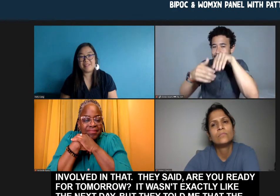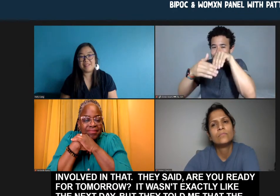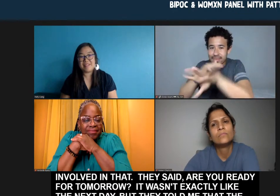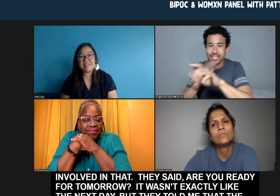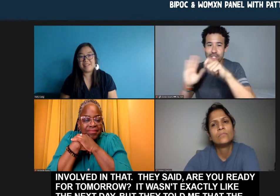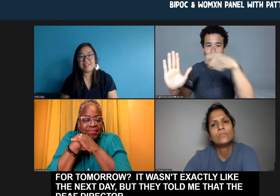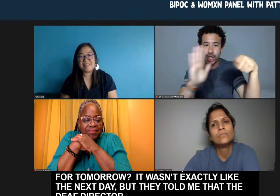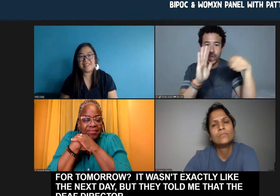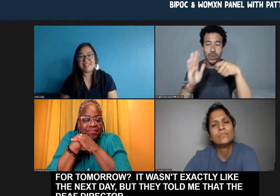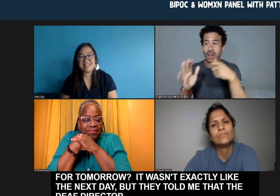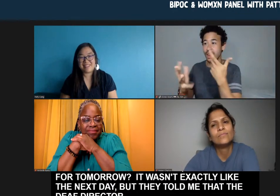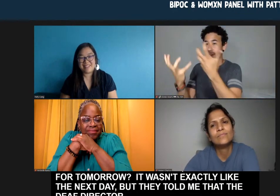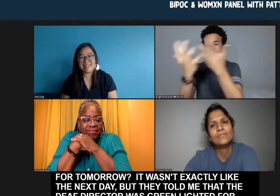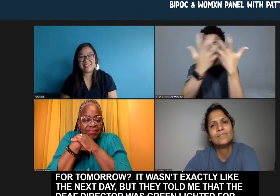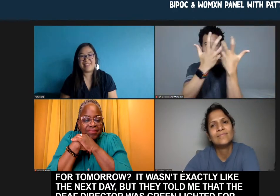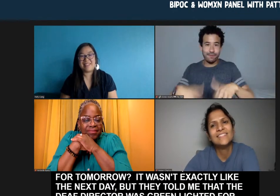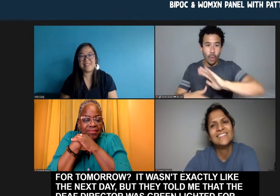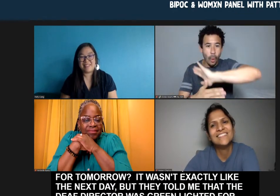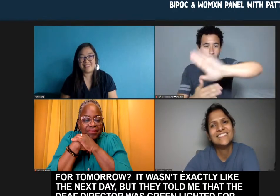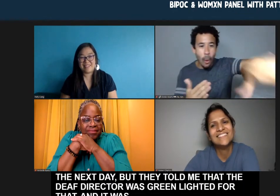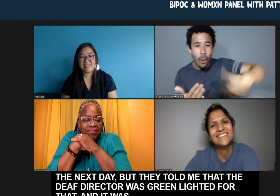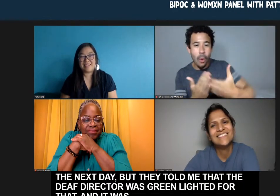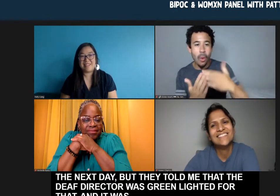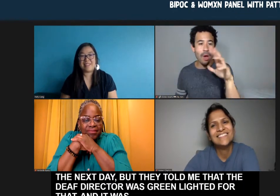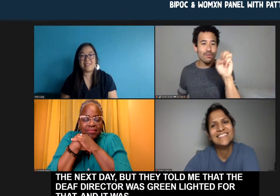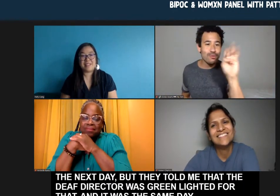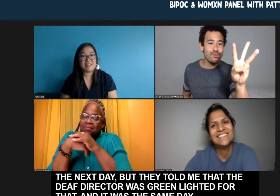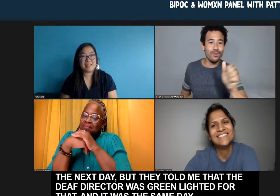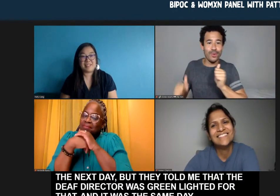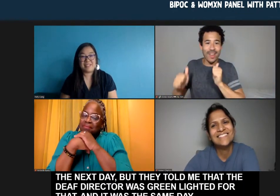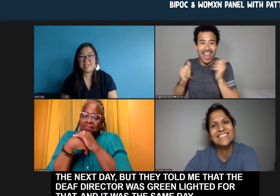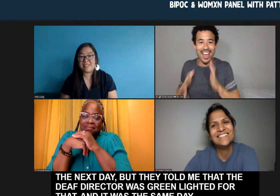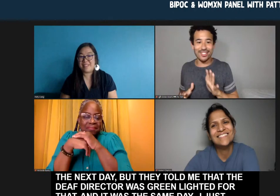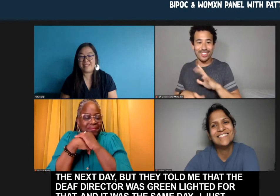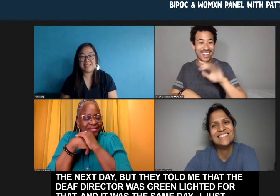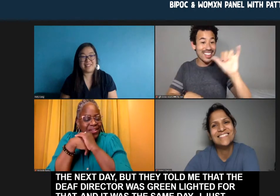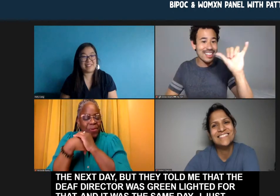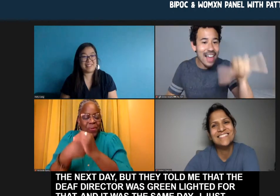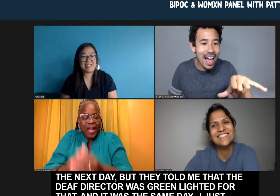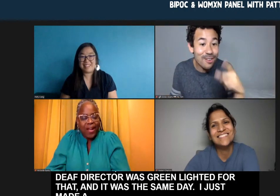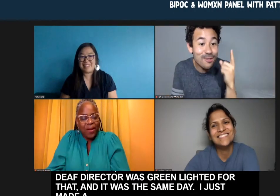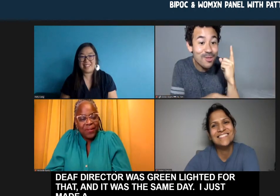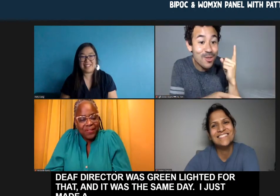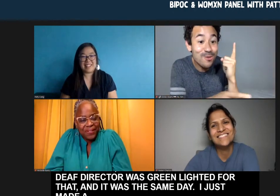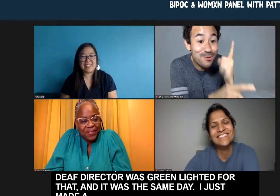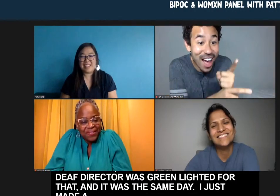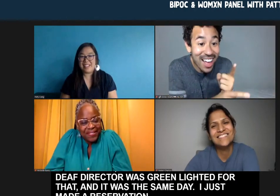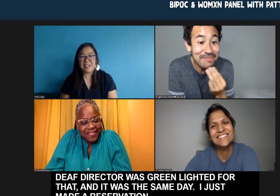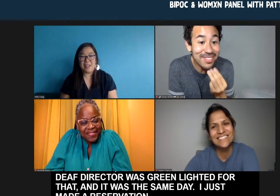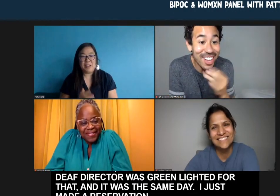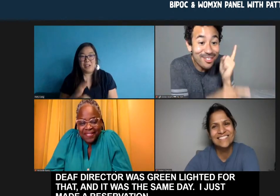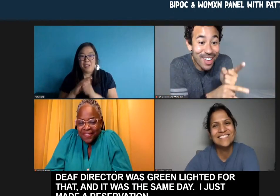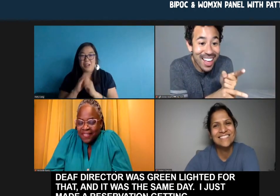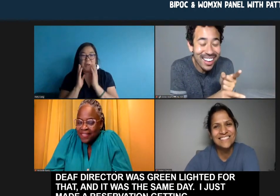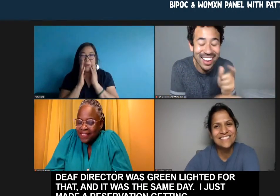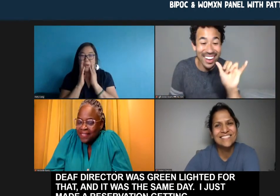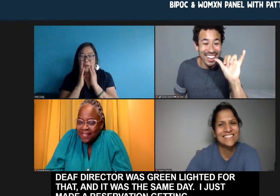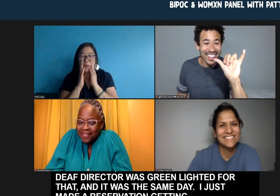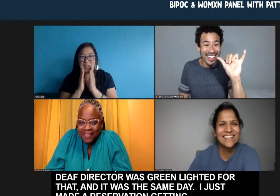reservation, getting something for the crew and the actors again. Right. No, you